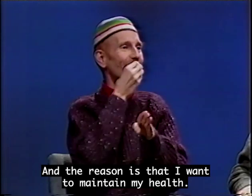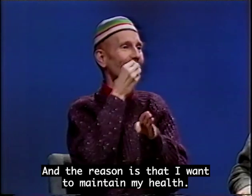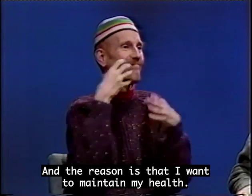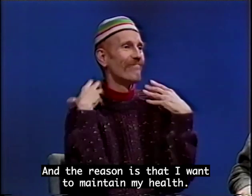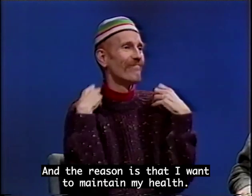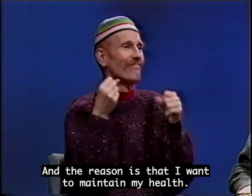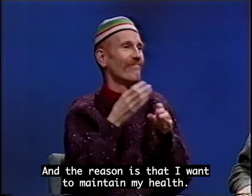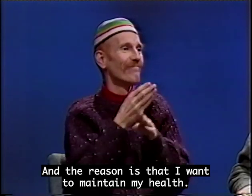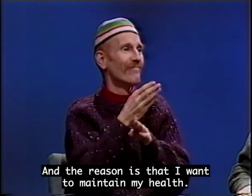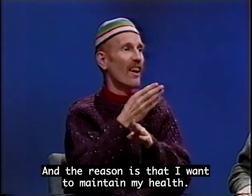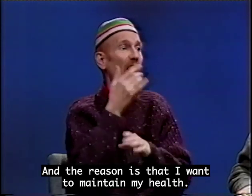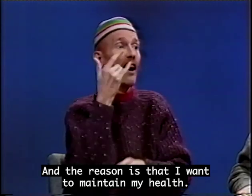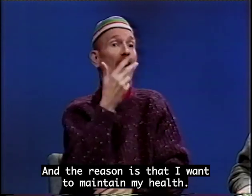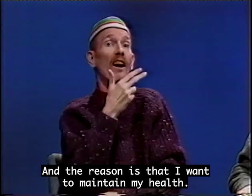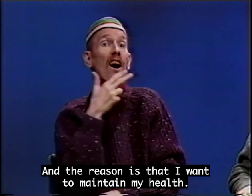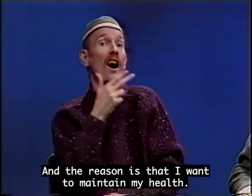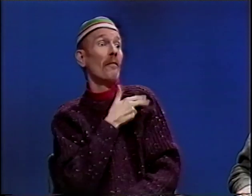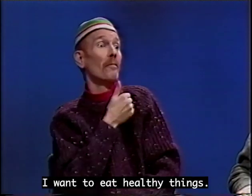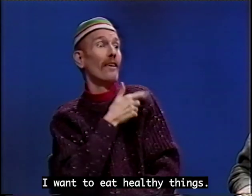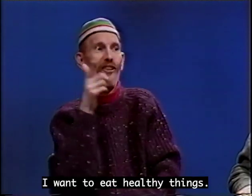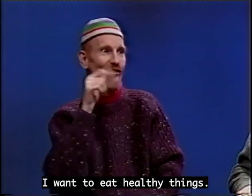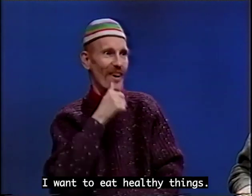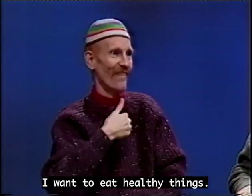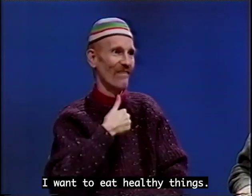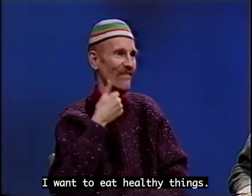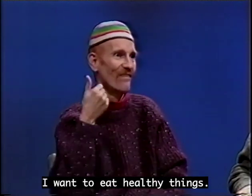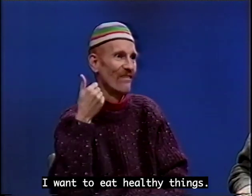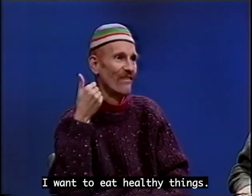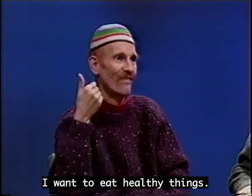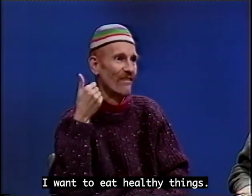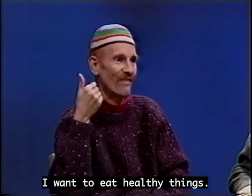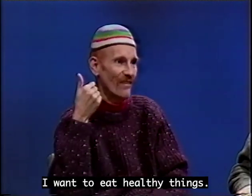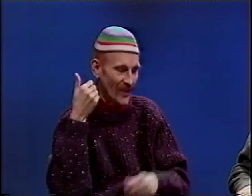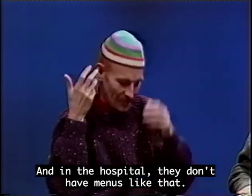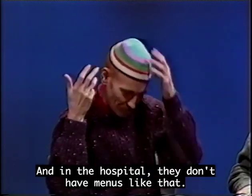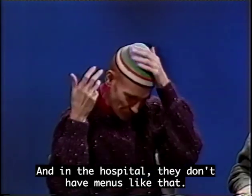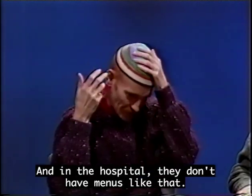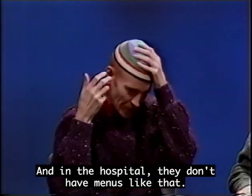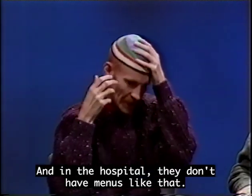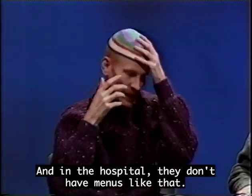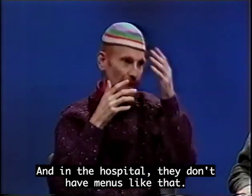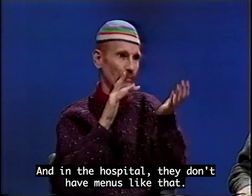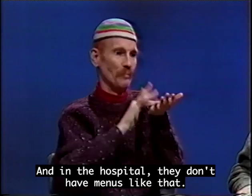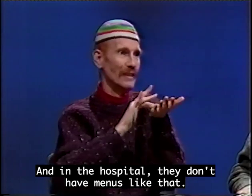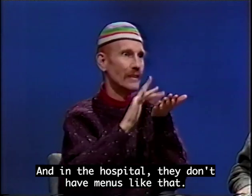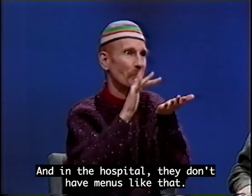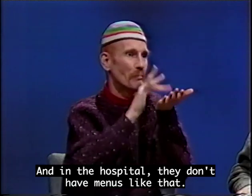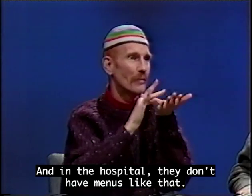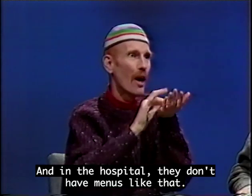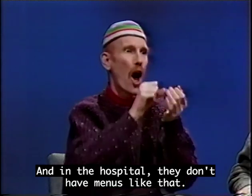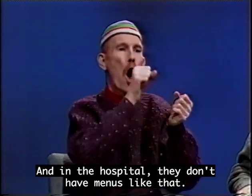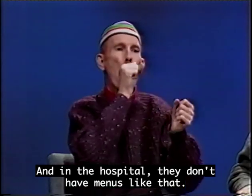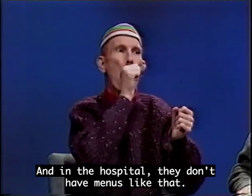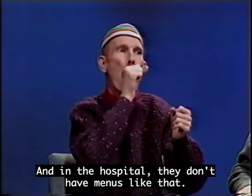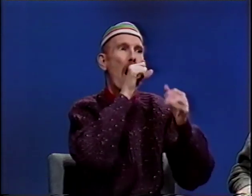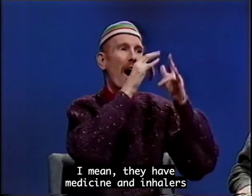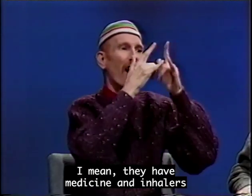want to maintain my health. I want to eat healthy things. And in the hospital, they don't have menus like that. I mean, they